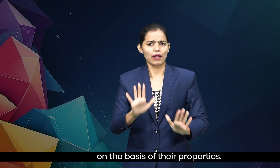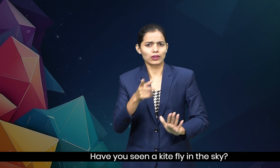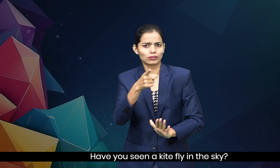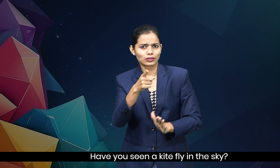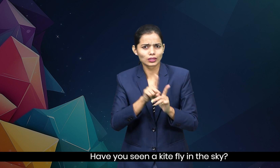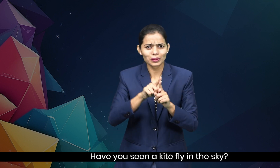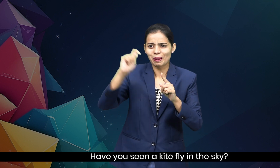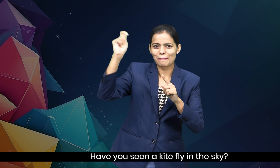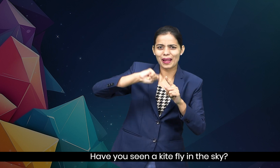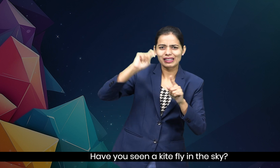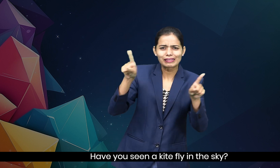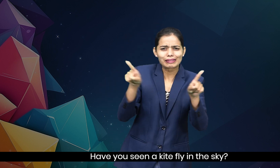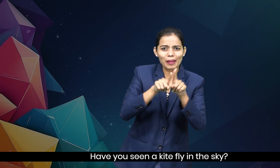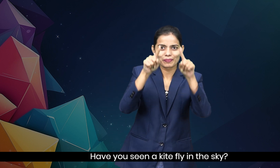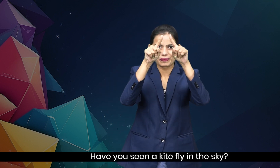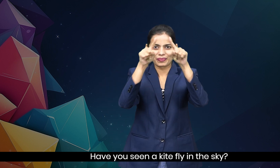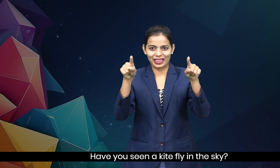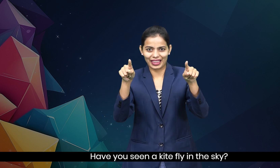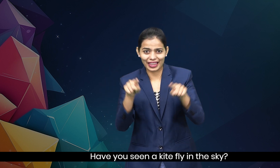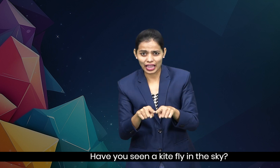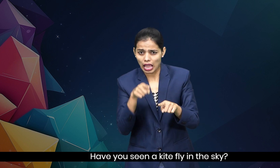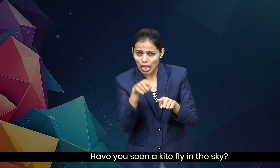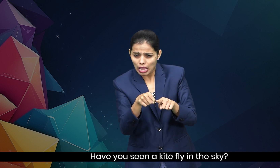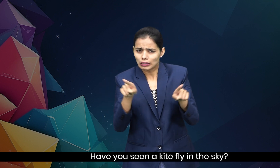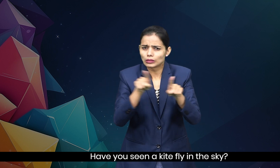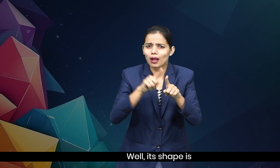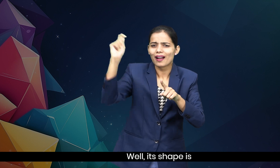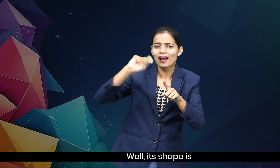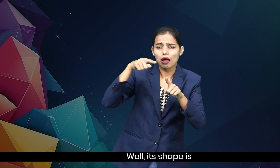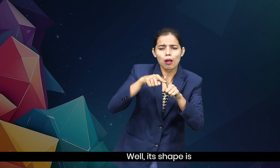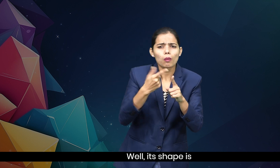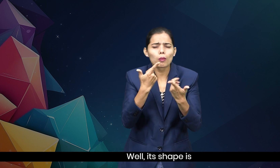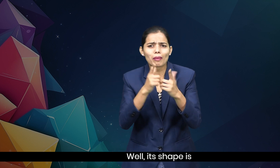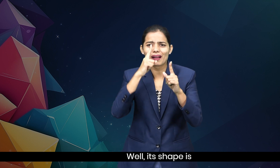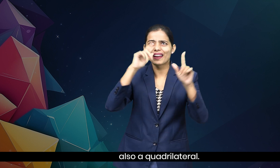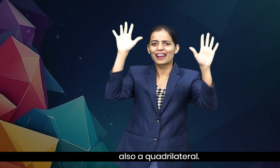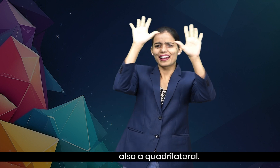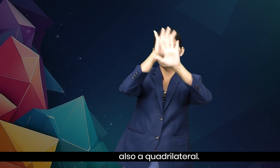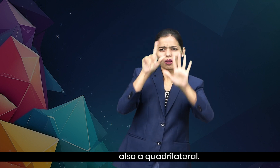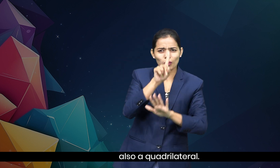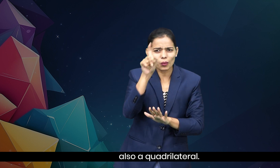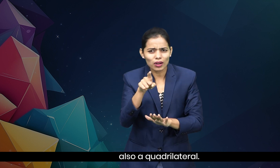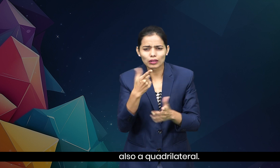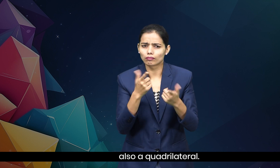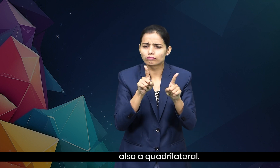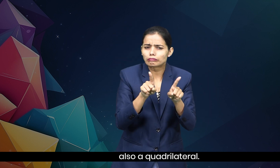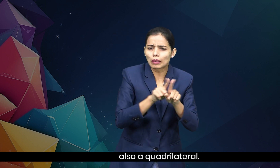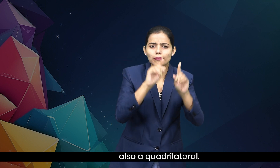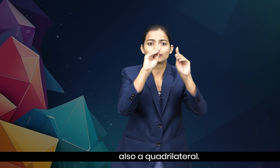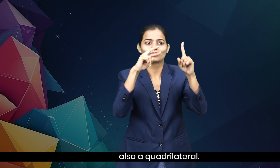Have you seen a kite fly in the sky? Well, its shape is also a quadrilateral.